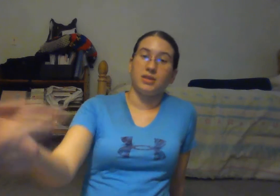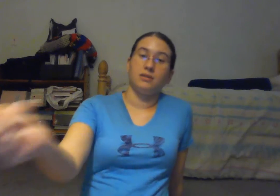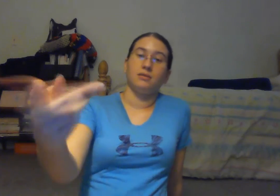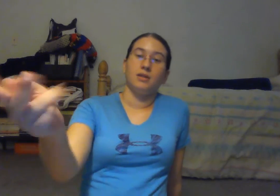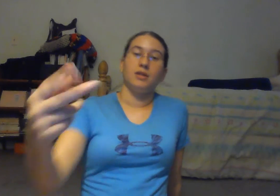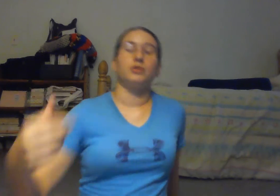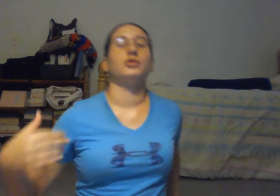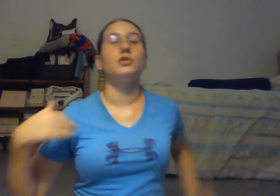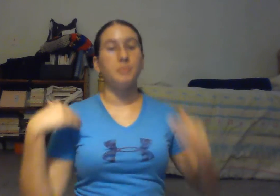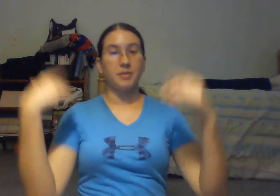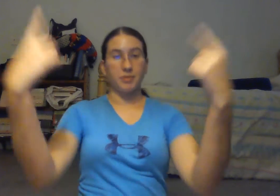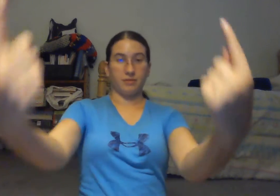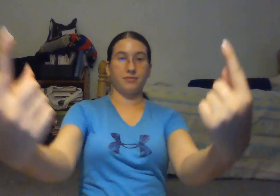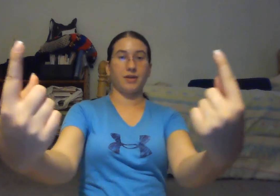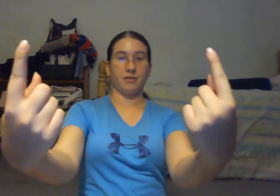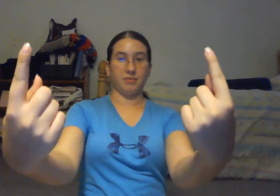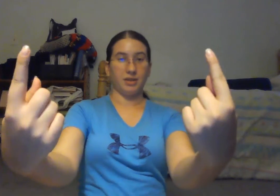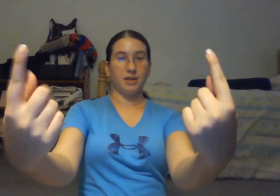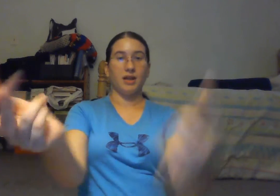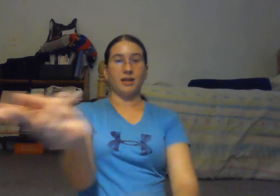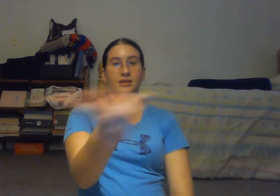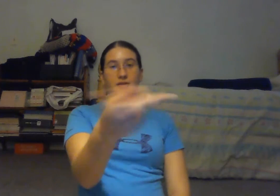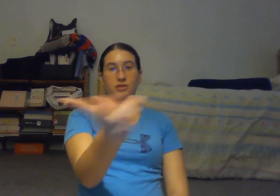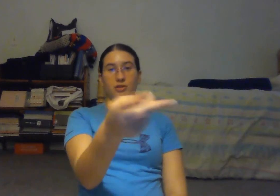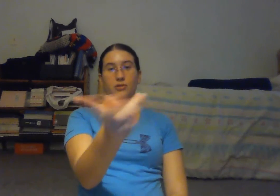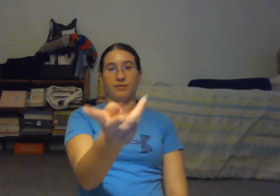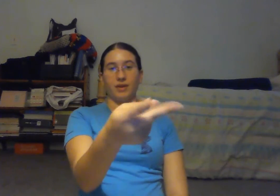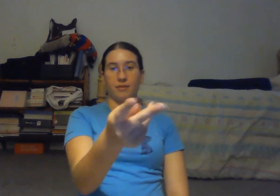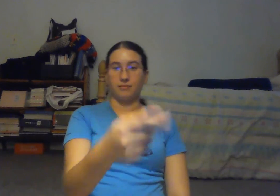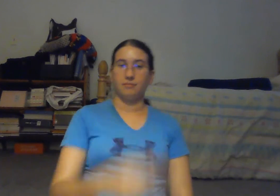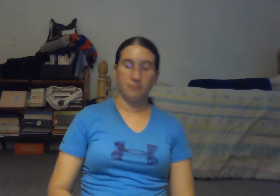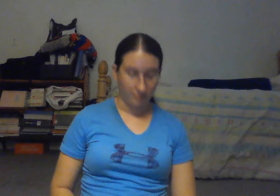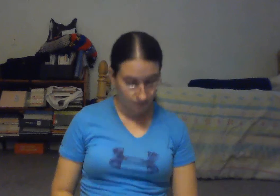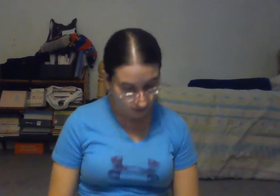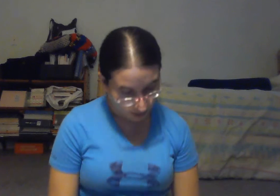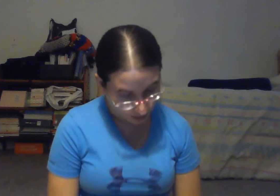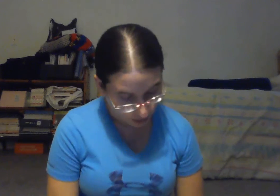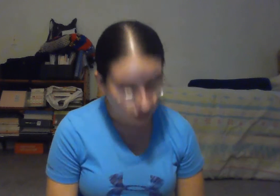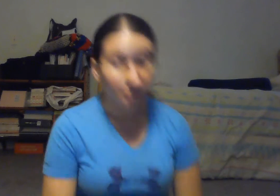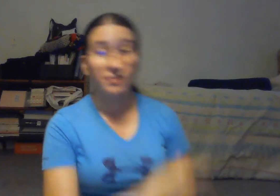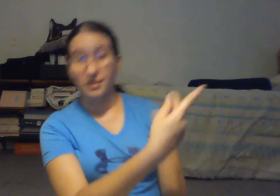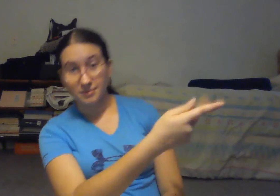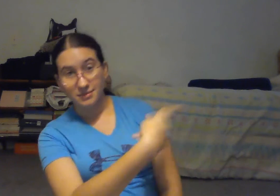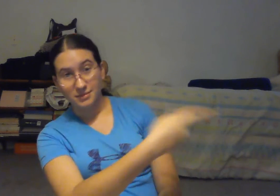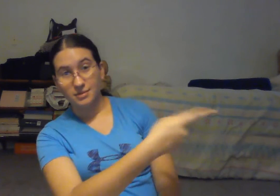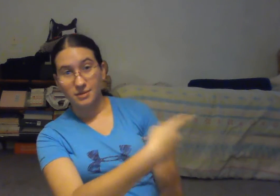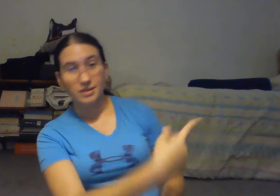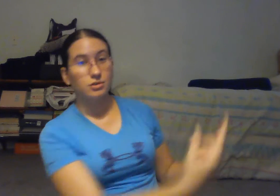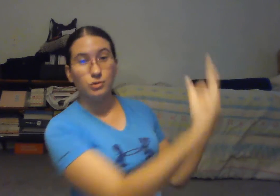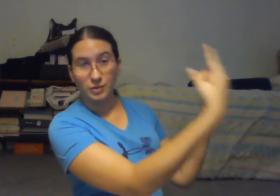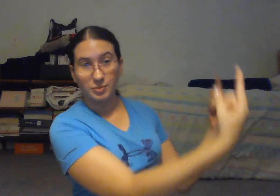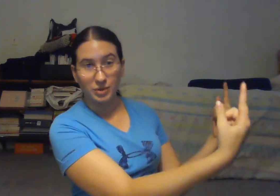meaning there's 2 people in front of me, and it's the 2 of them. 2 of them, right? 2 people